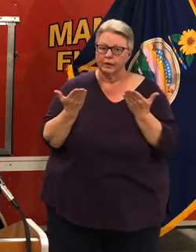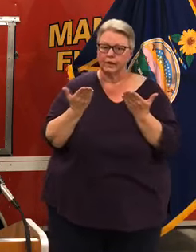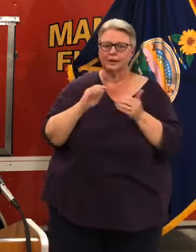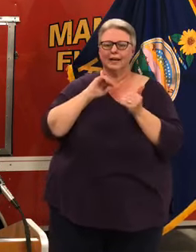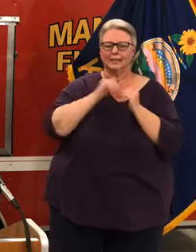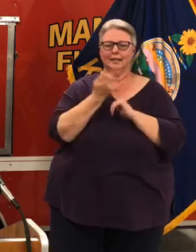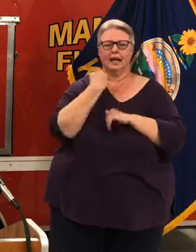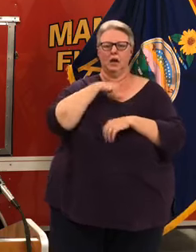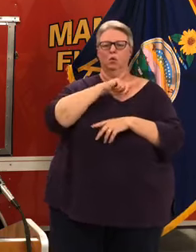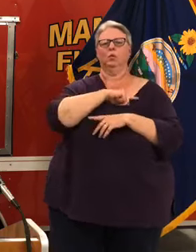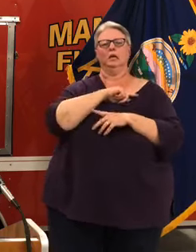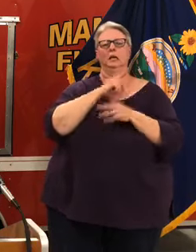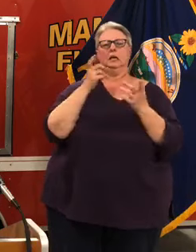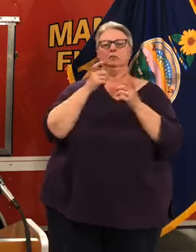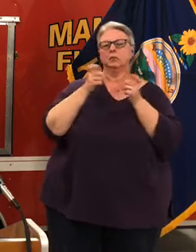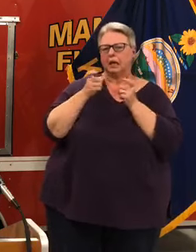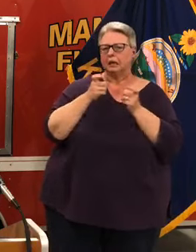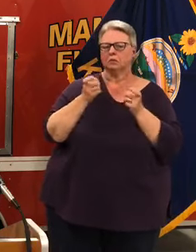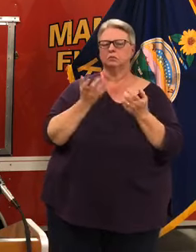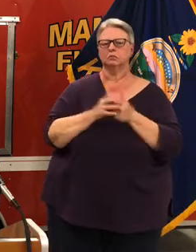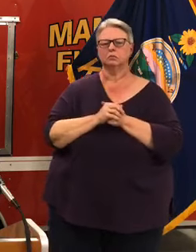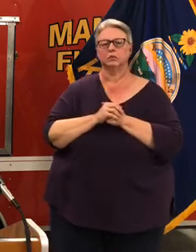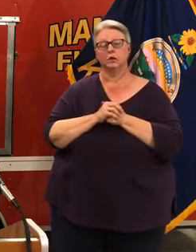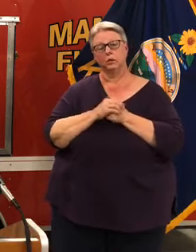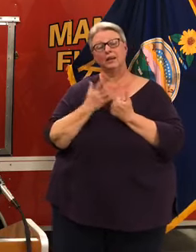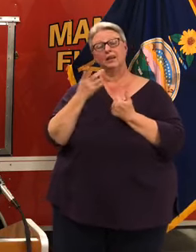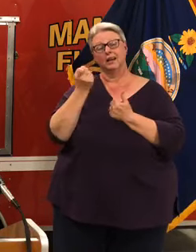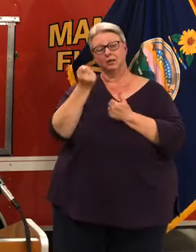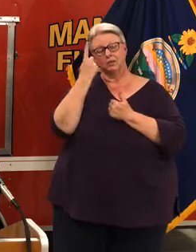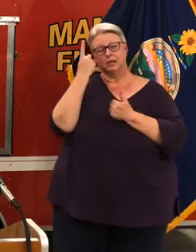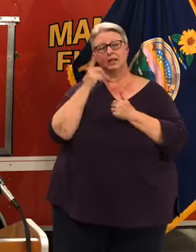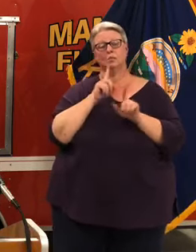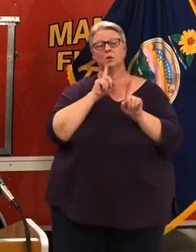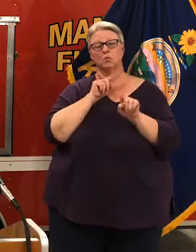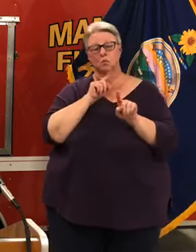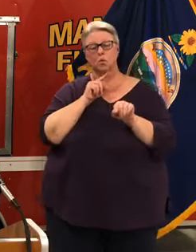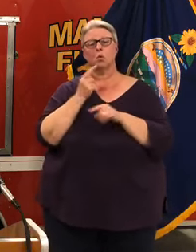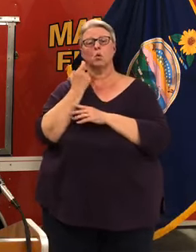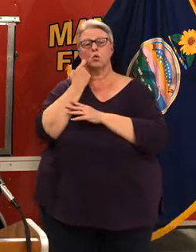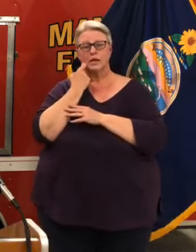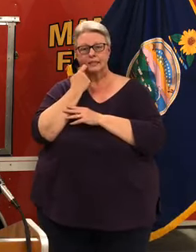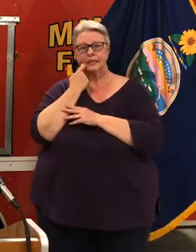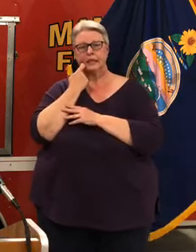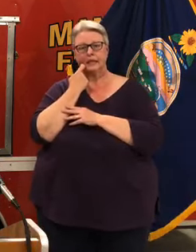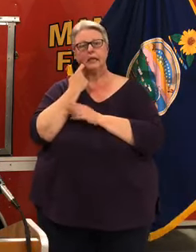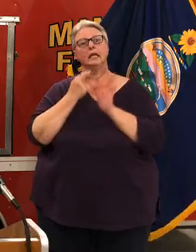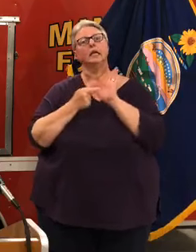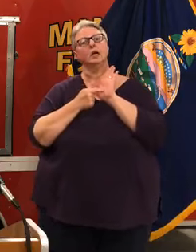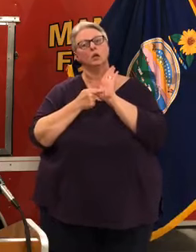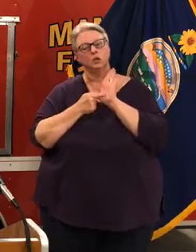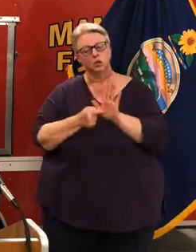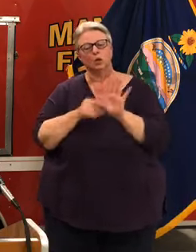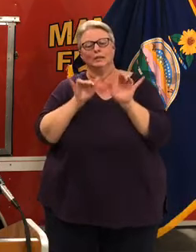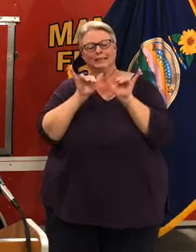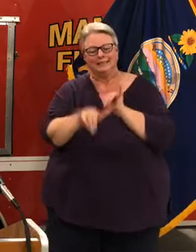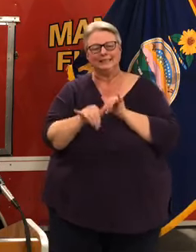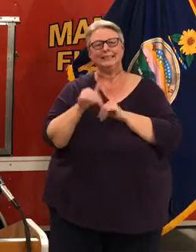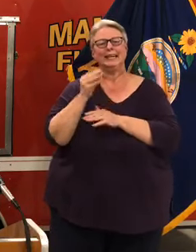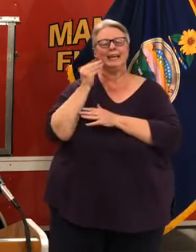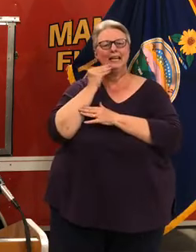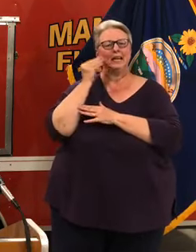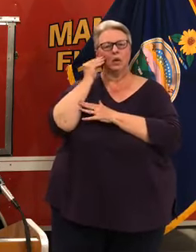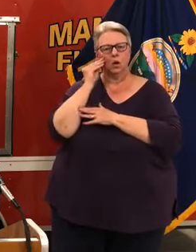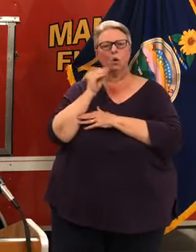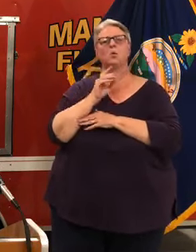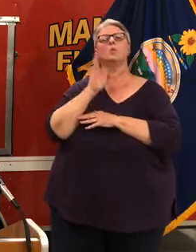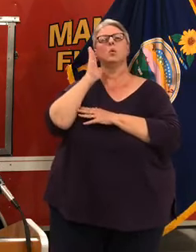the situation. We understand that there have been reports recently that do show that staying at home does help to flatten the curve and decrease